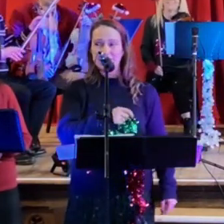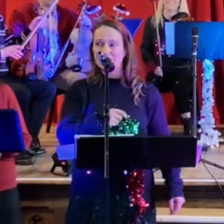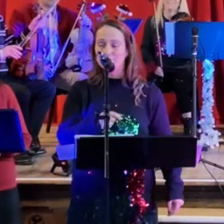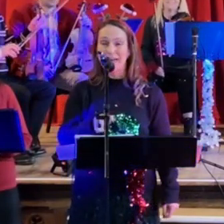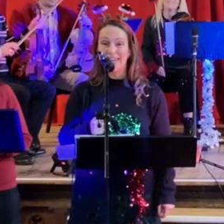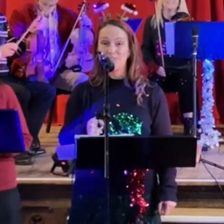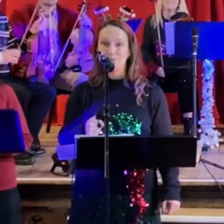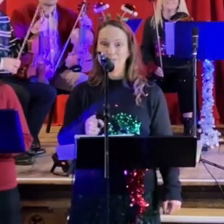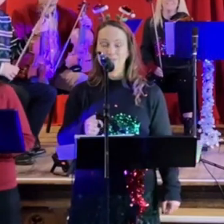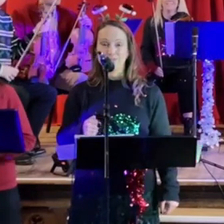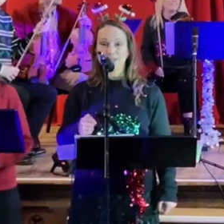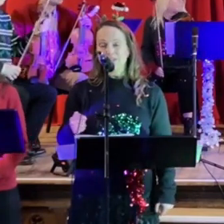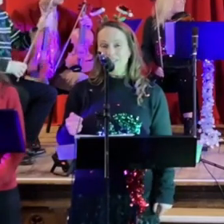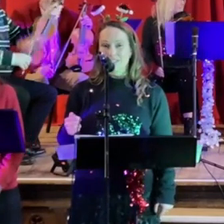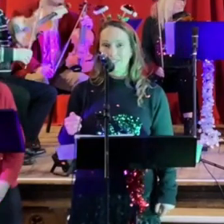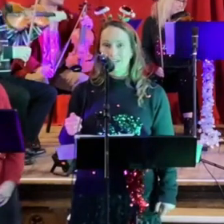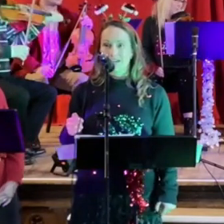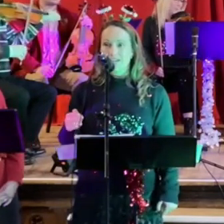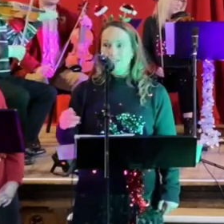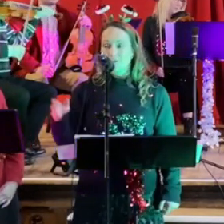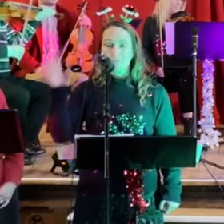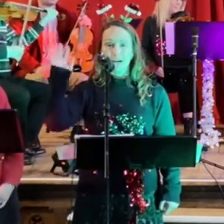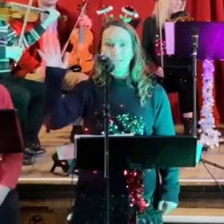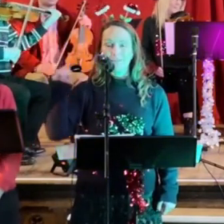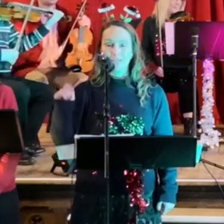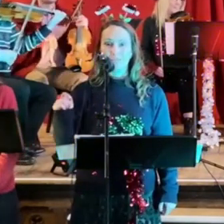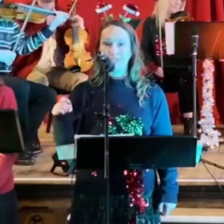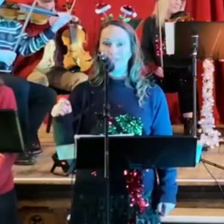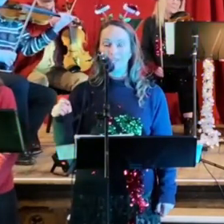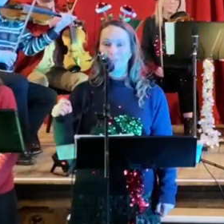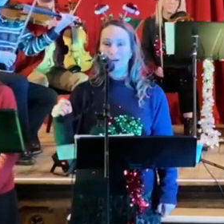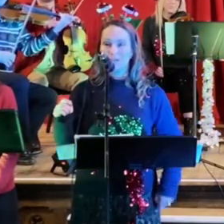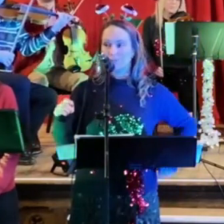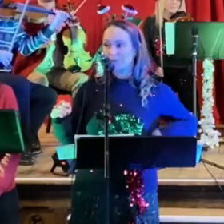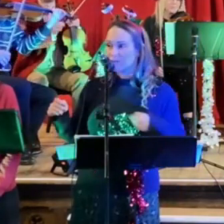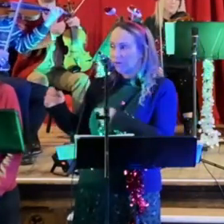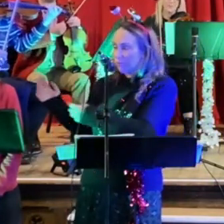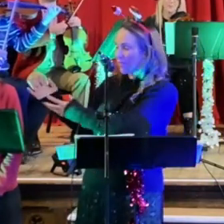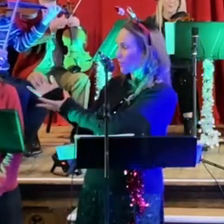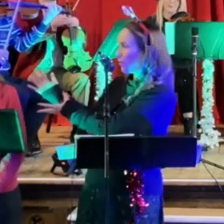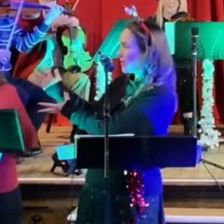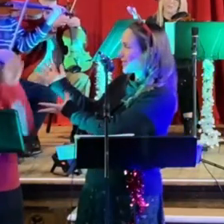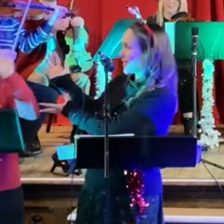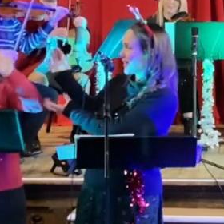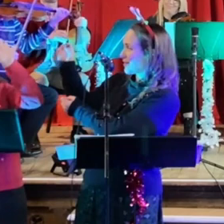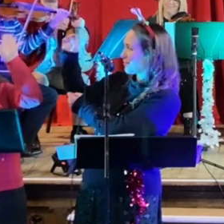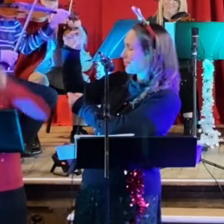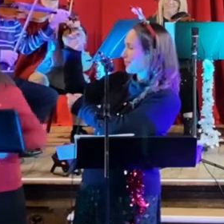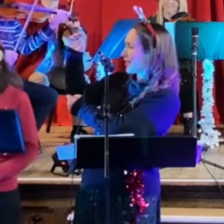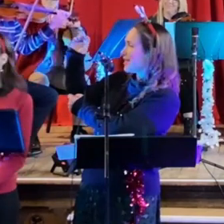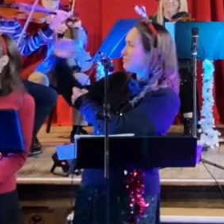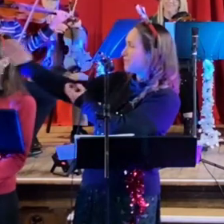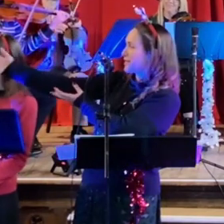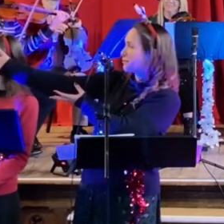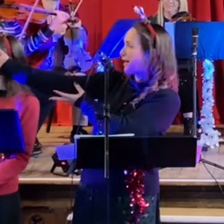a penny whistle today. So my name is Mrs. Hibbard. We've also got Mrs. Woods. Hello. Mrs.